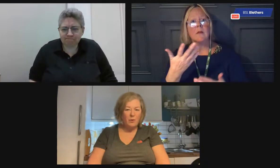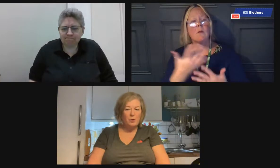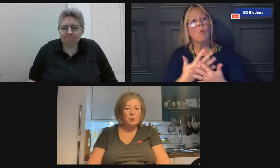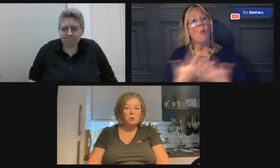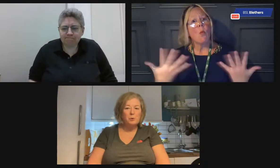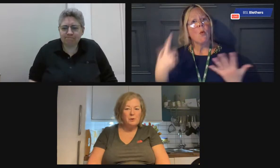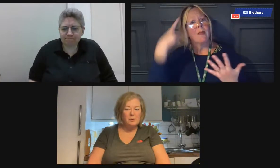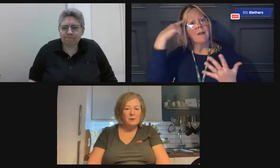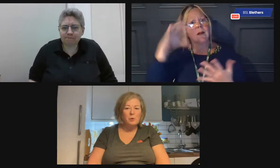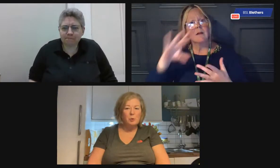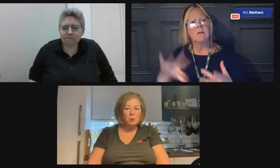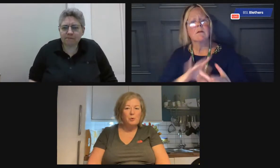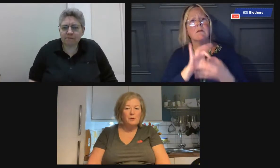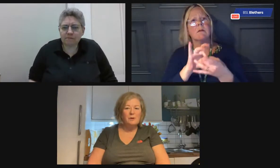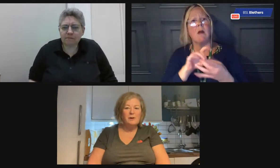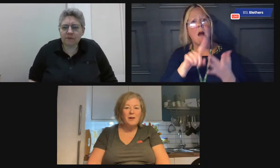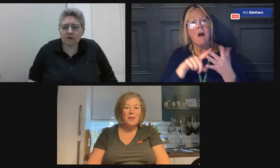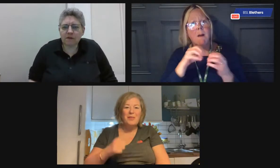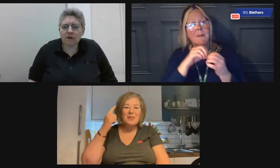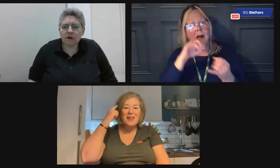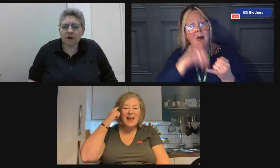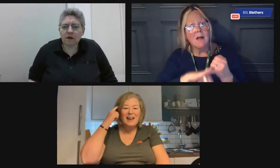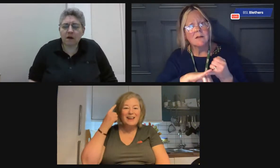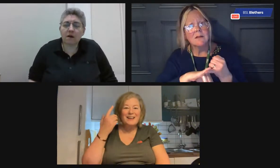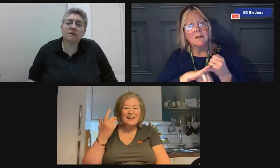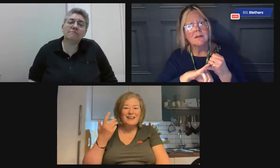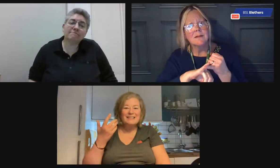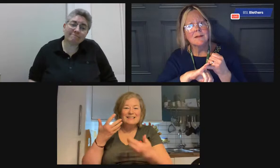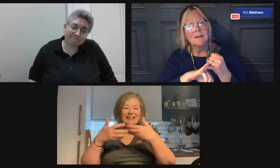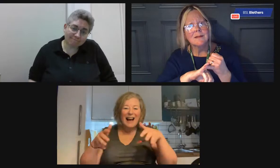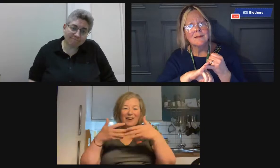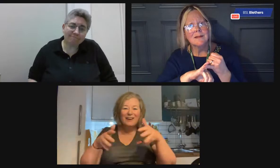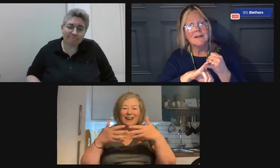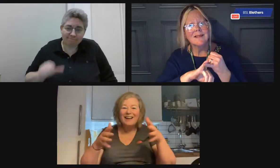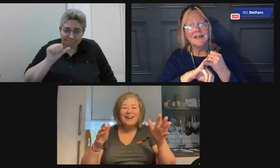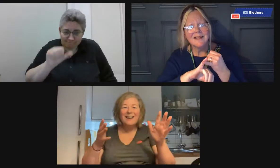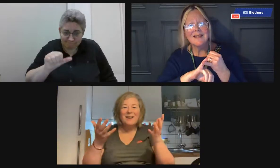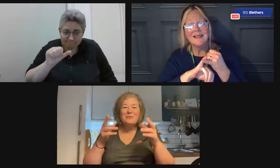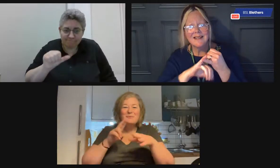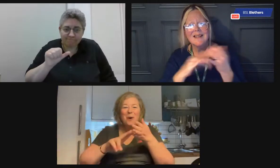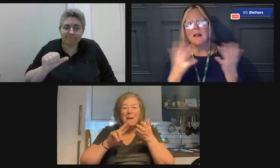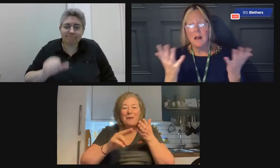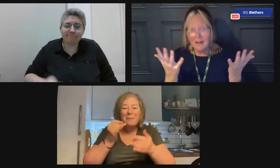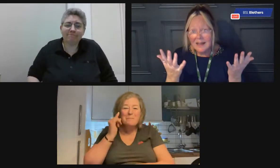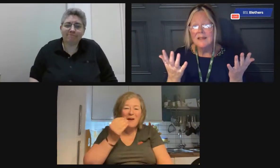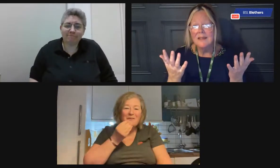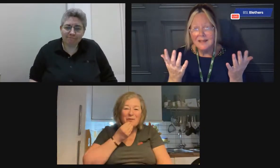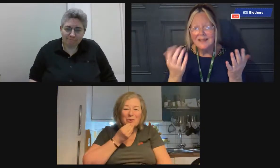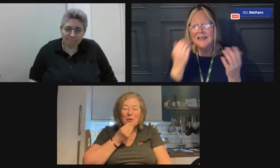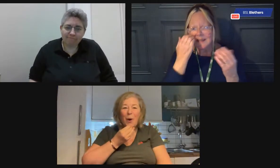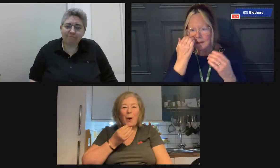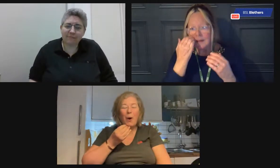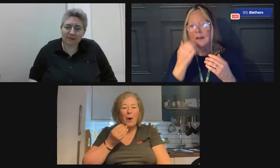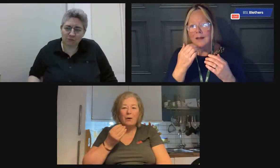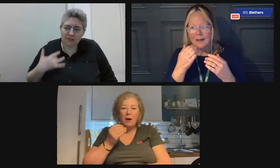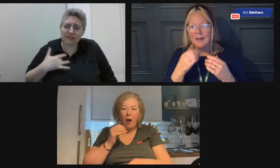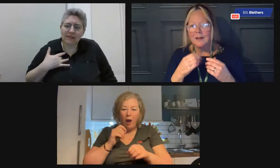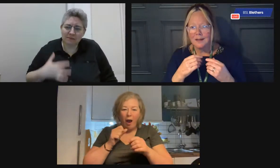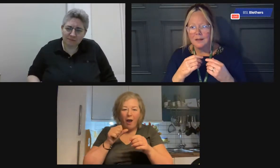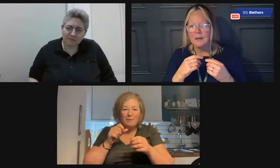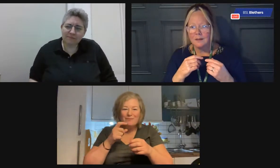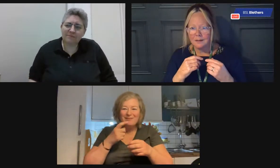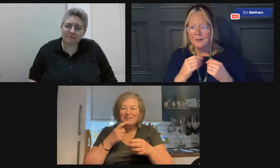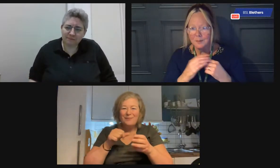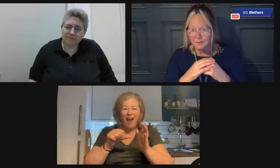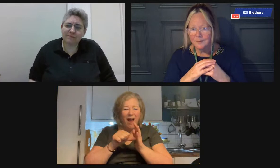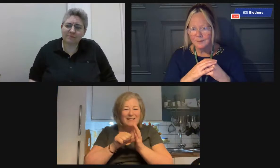um, that's an important one. A lot of people mistakenly think that's irritable bowel